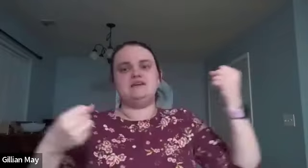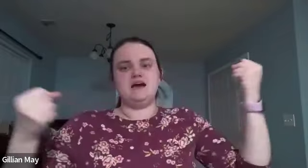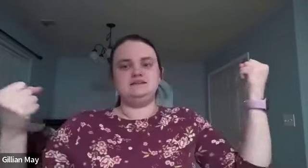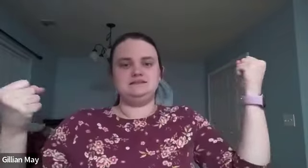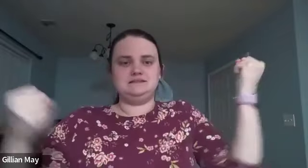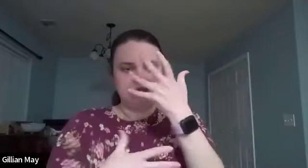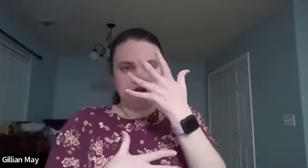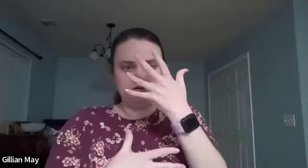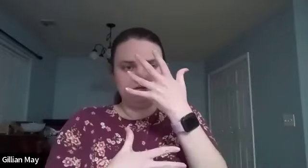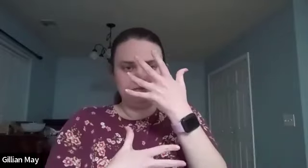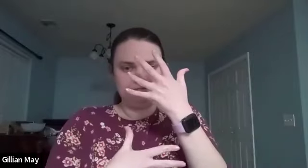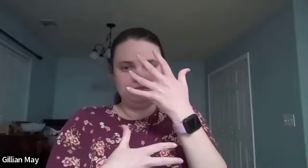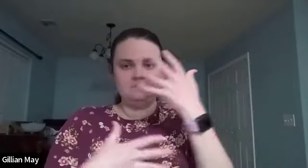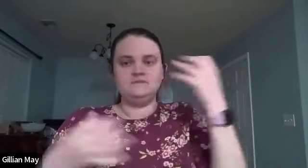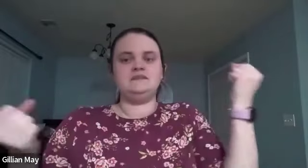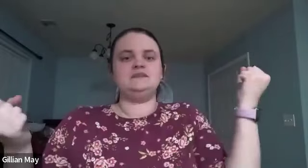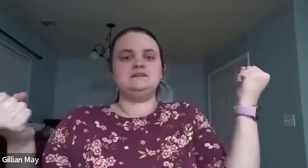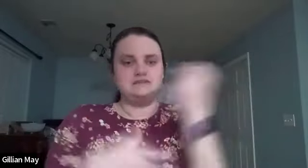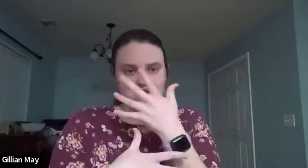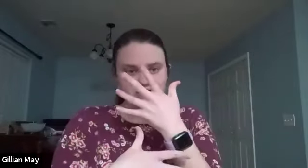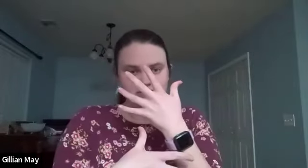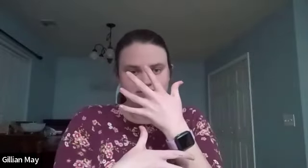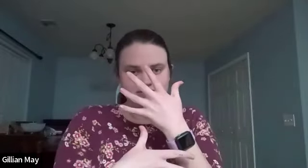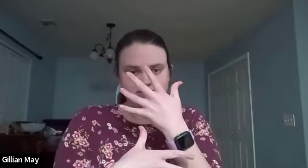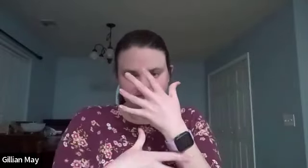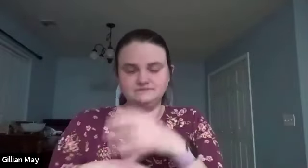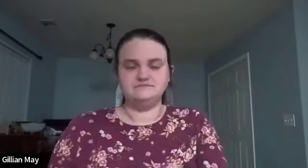that scared. Scared.